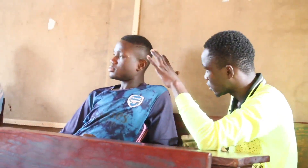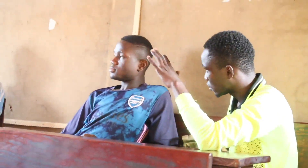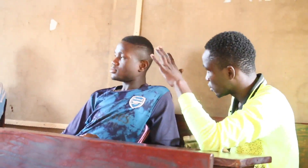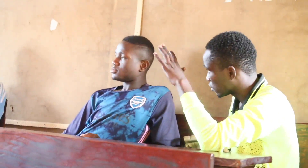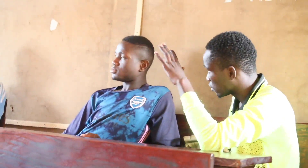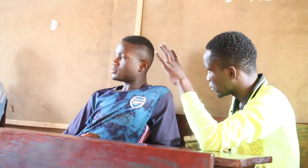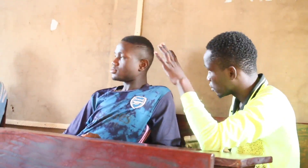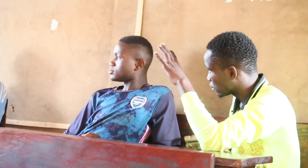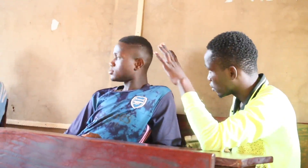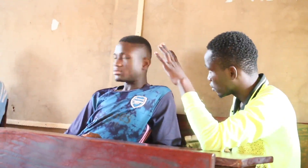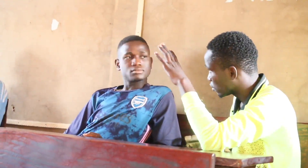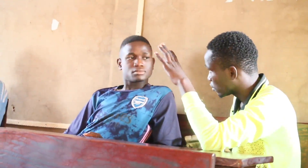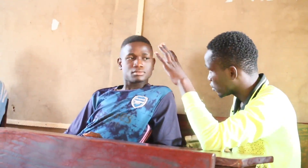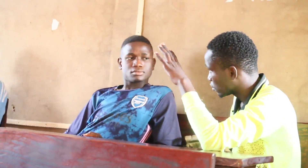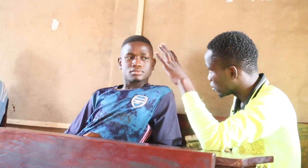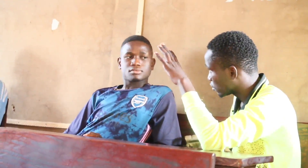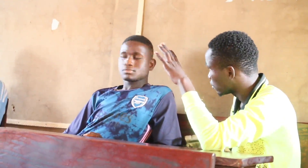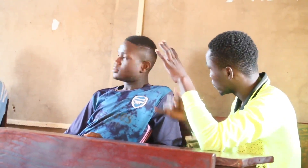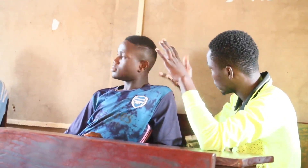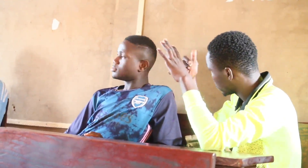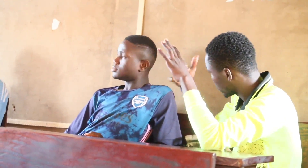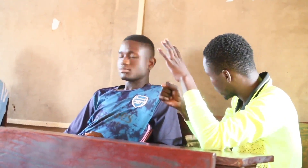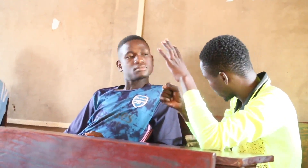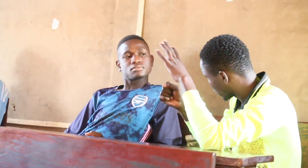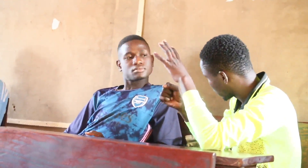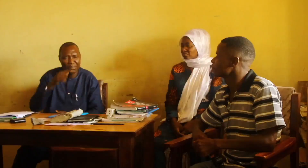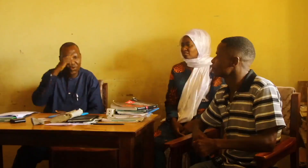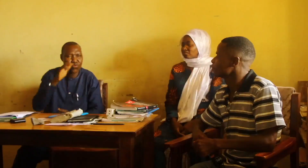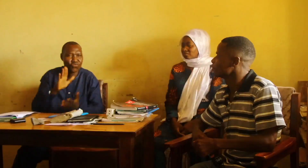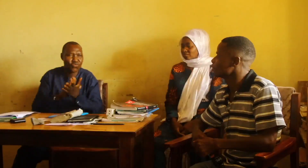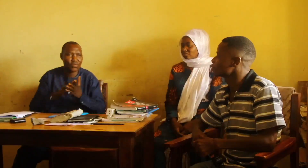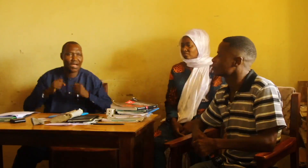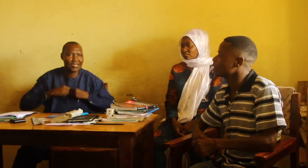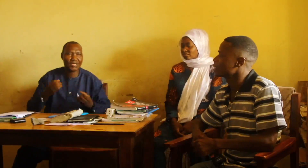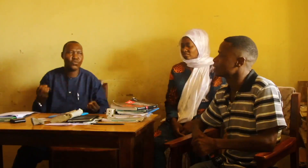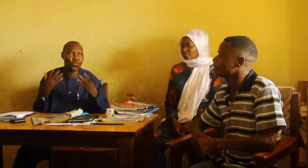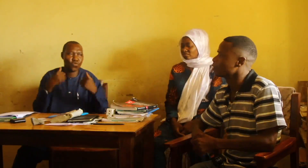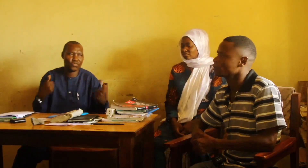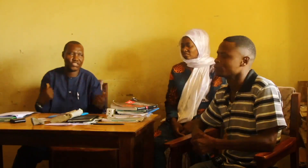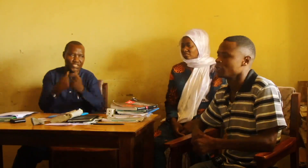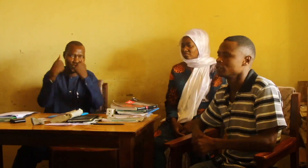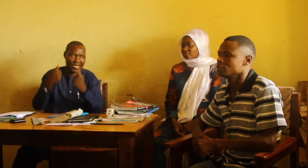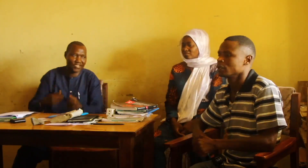The reason why we have only eight teachers here, because school has a lot of families here.